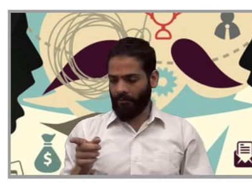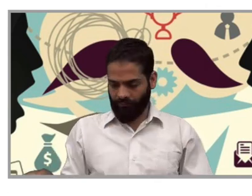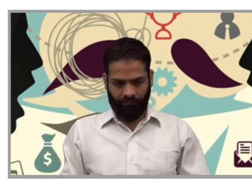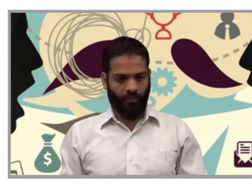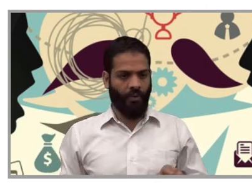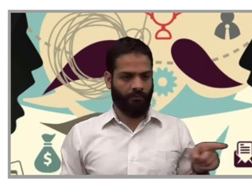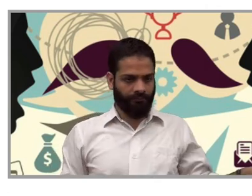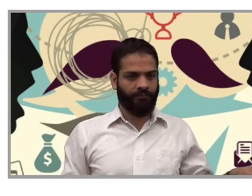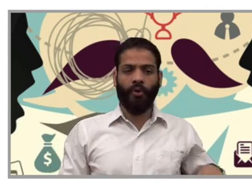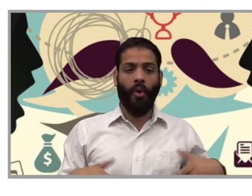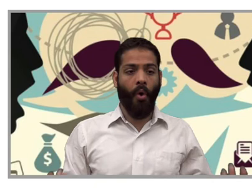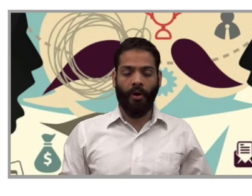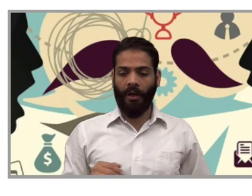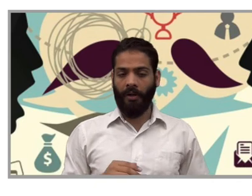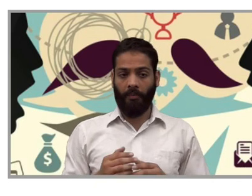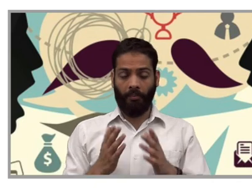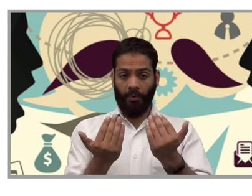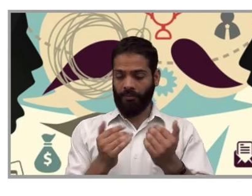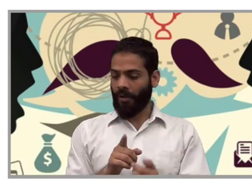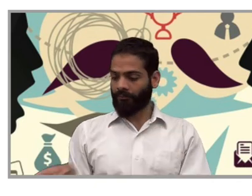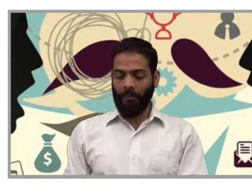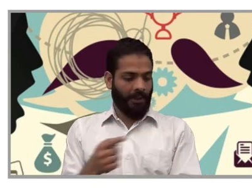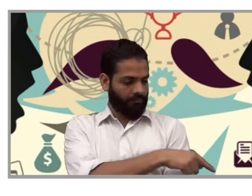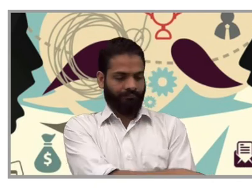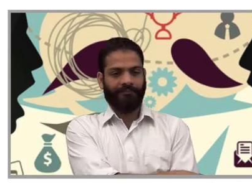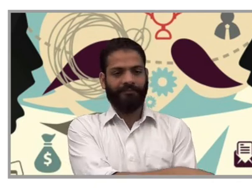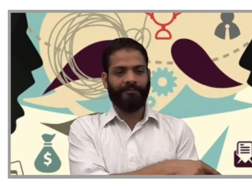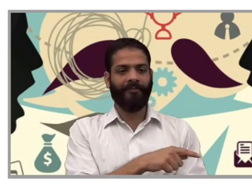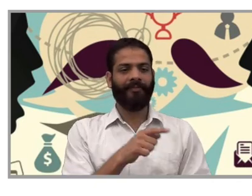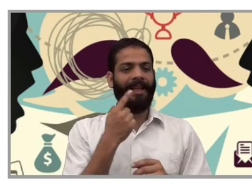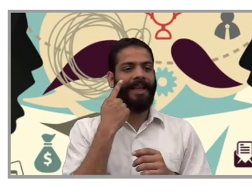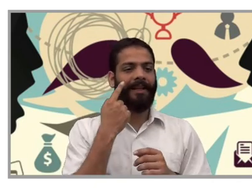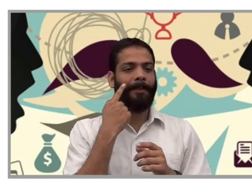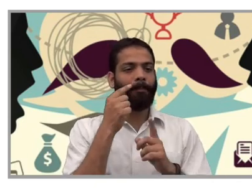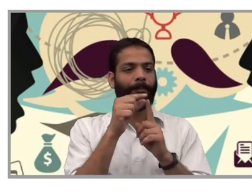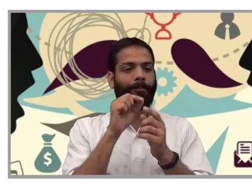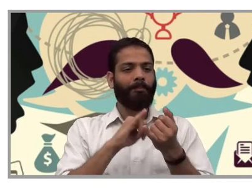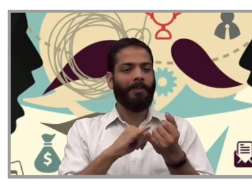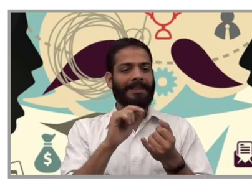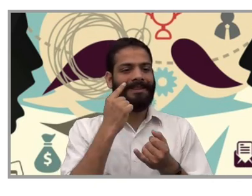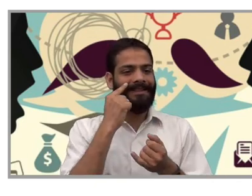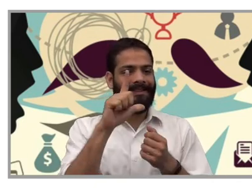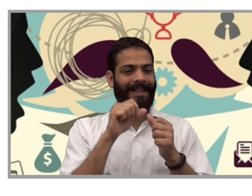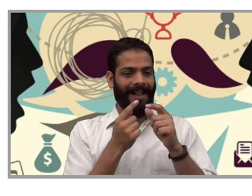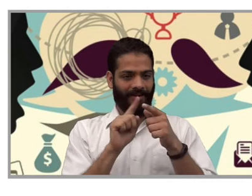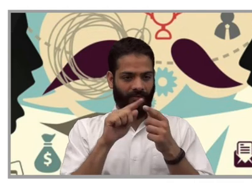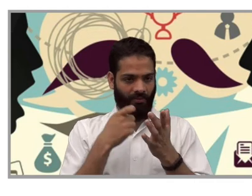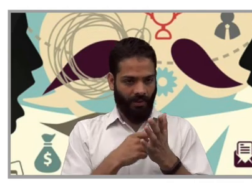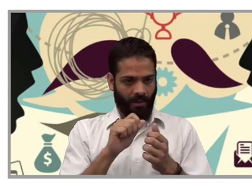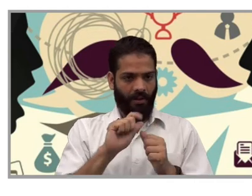that G or B handshape is used in its articulation for singular.